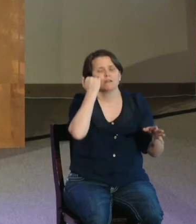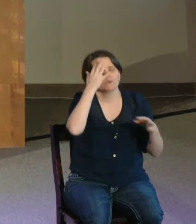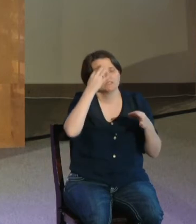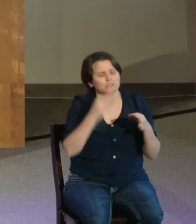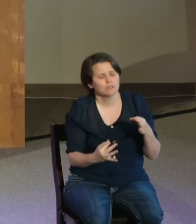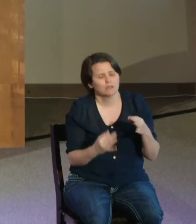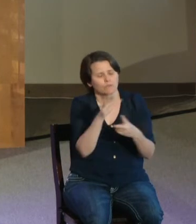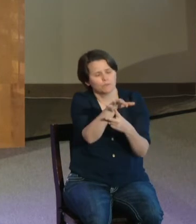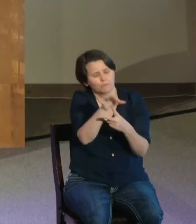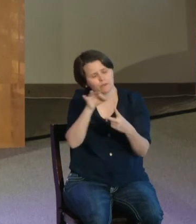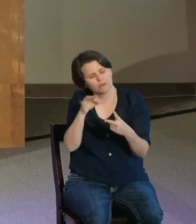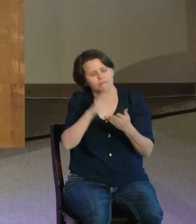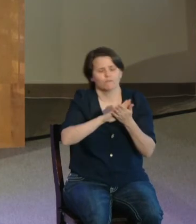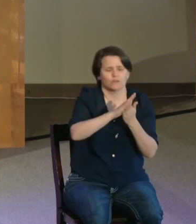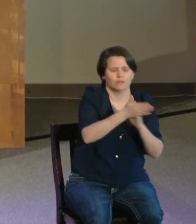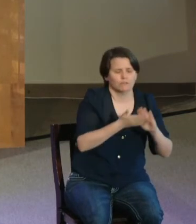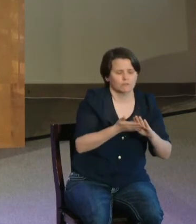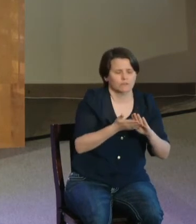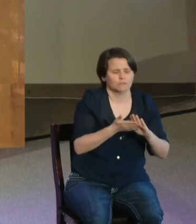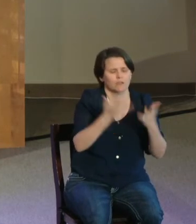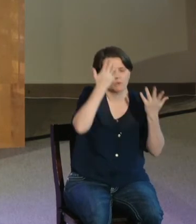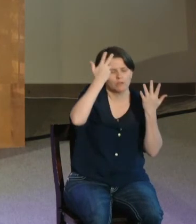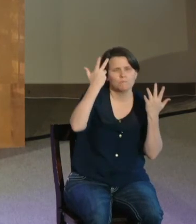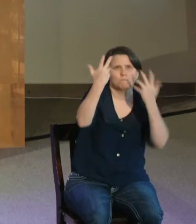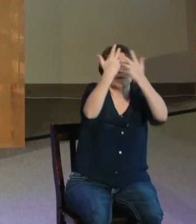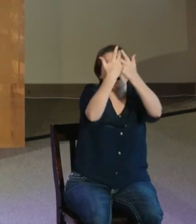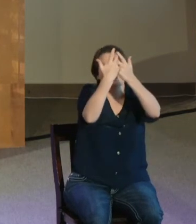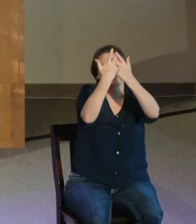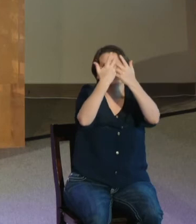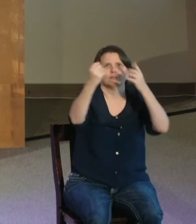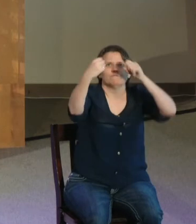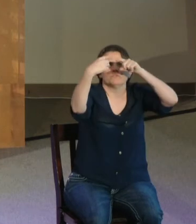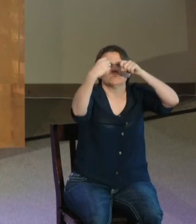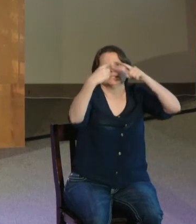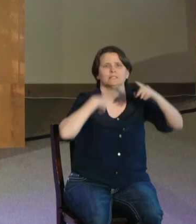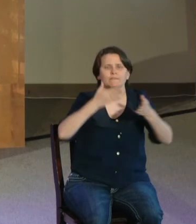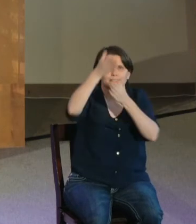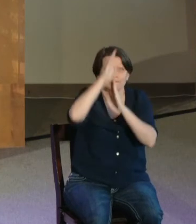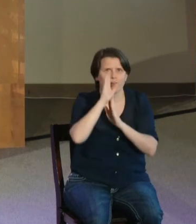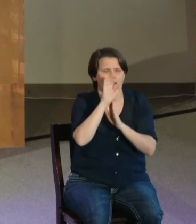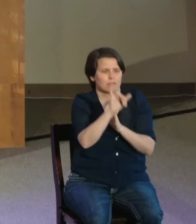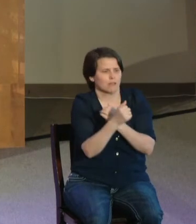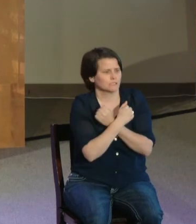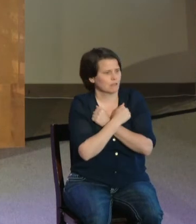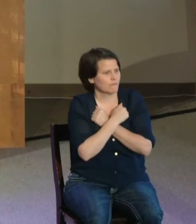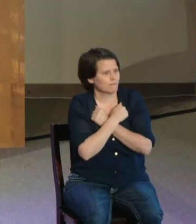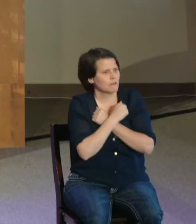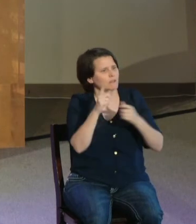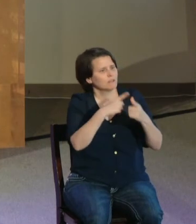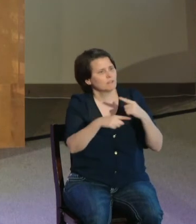in the frequency of the divine, which is love. Practicing forgiveness is an inclusive act for